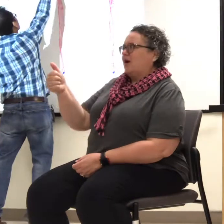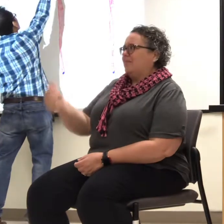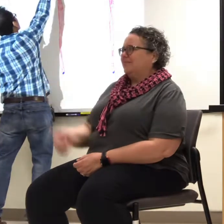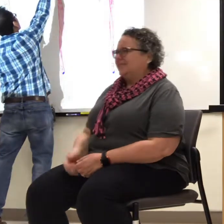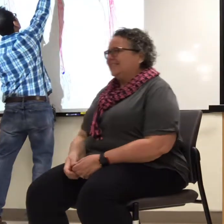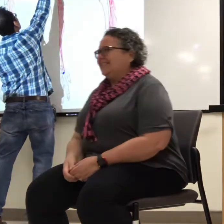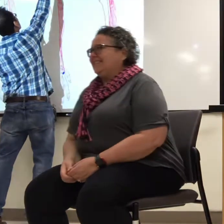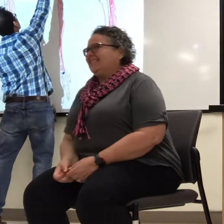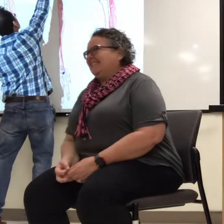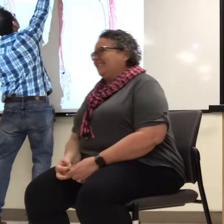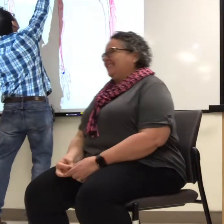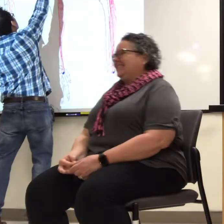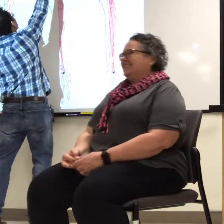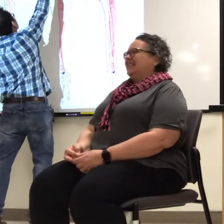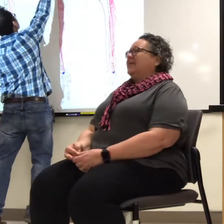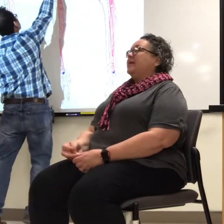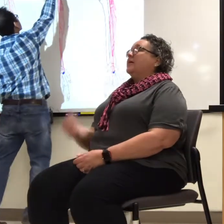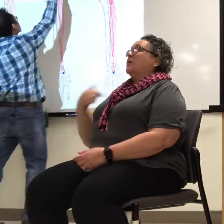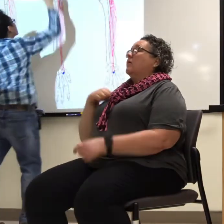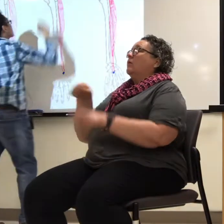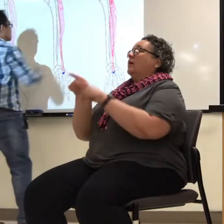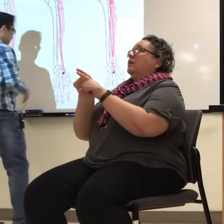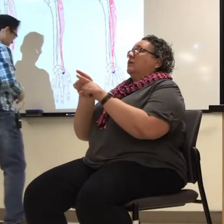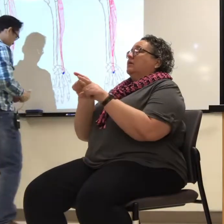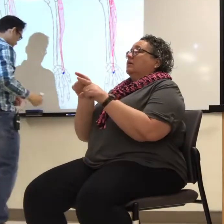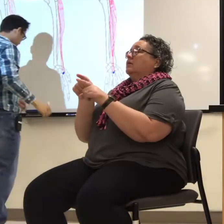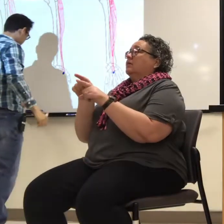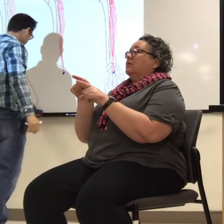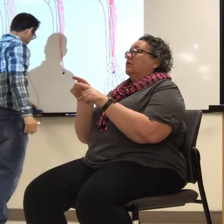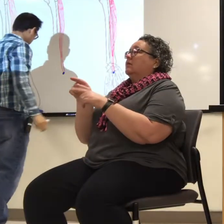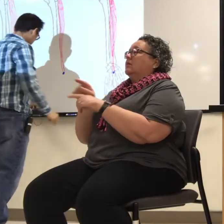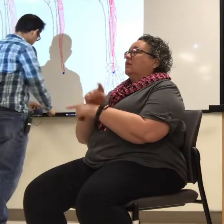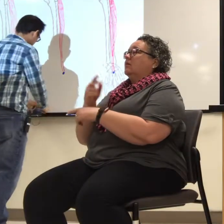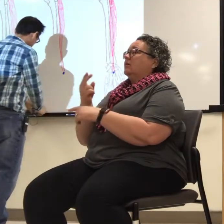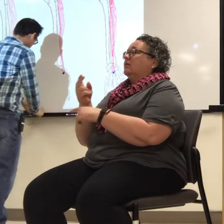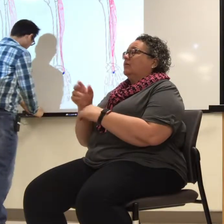And we will use the same pictures.